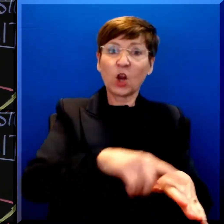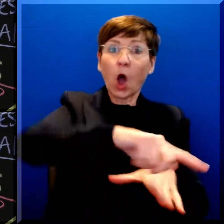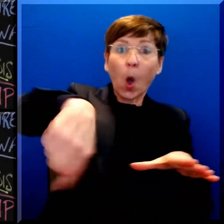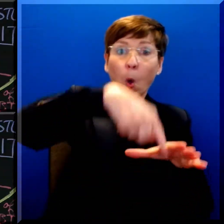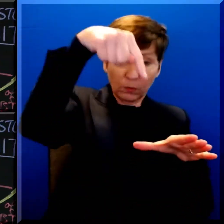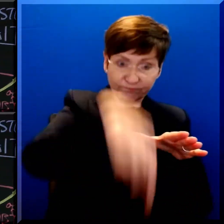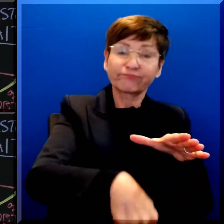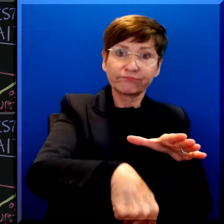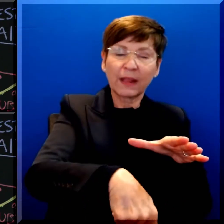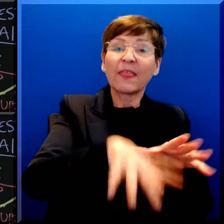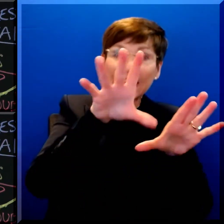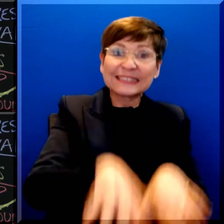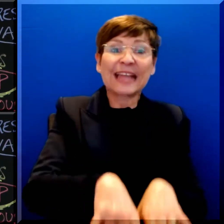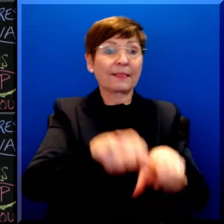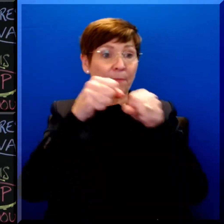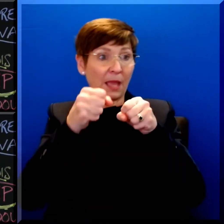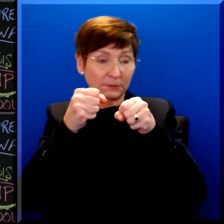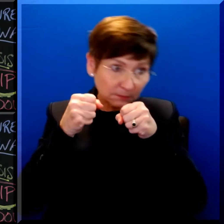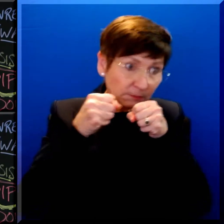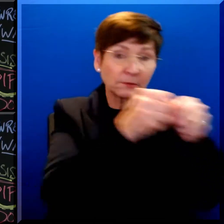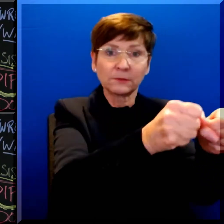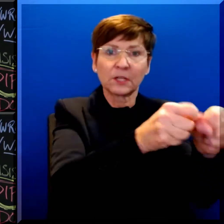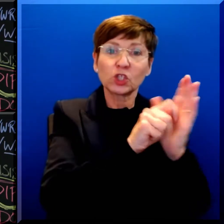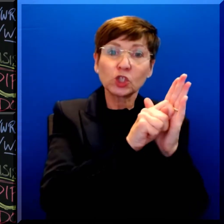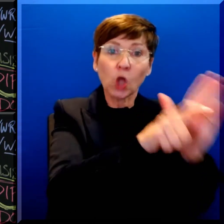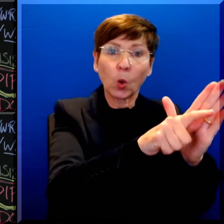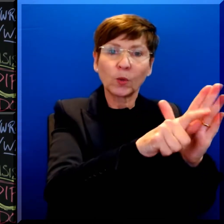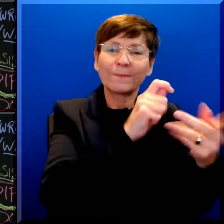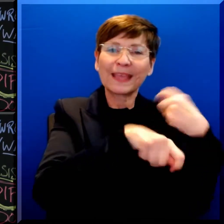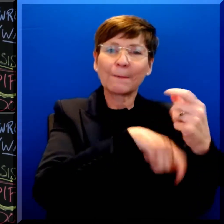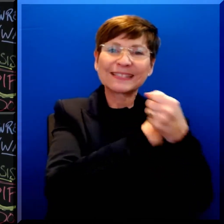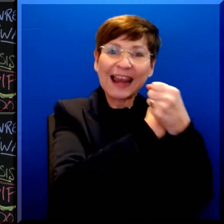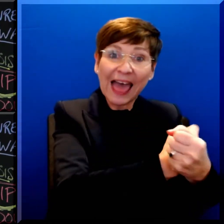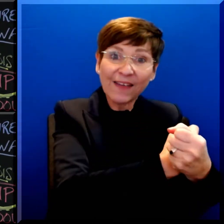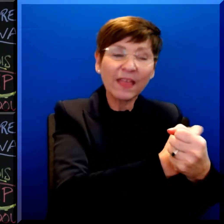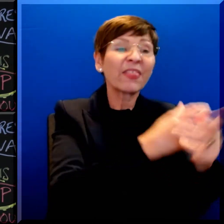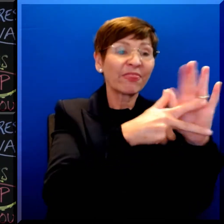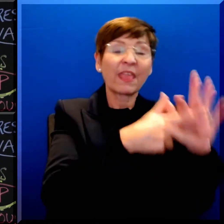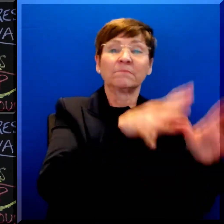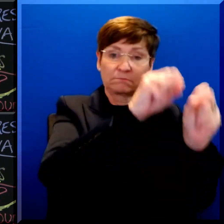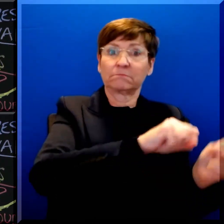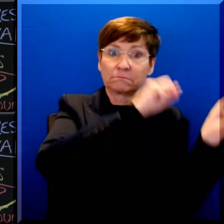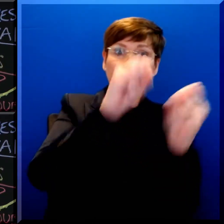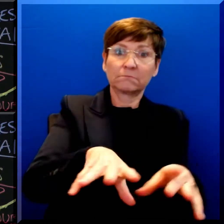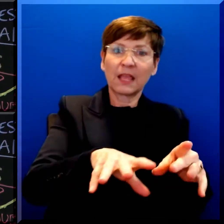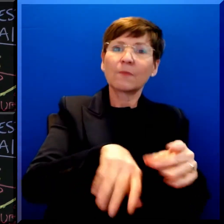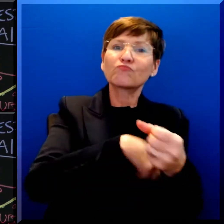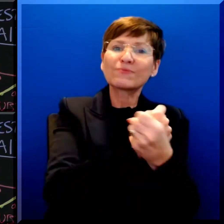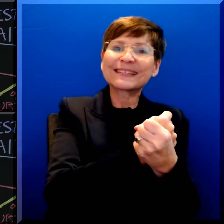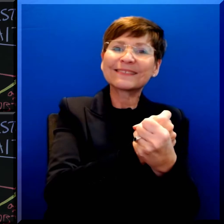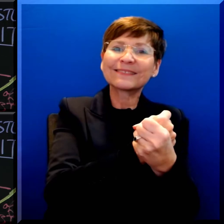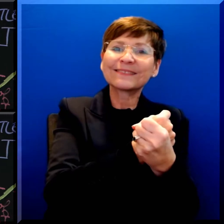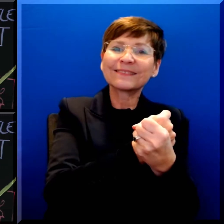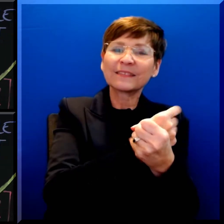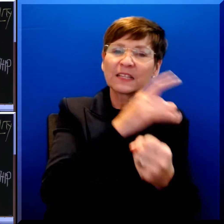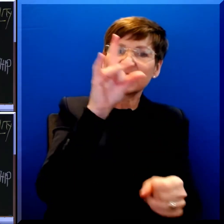to prison. A double dip, okay? From a pit to a prison for how long? 10 years. Guys,